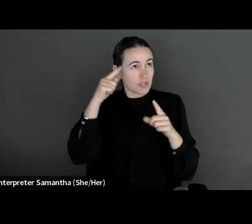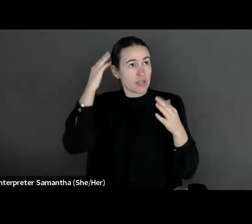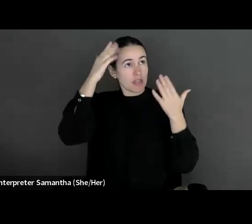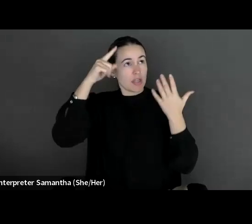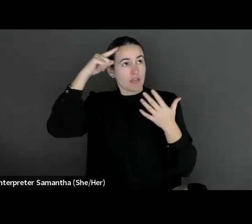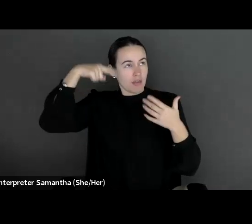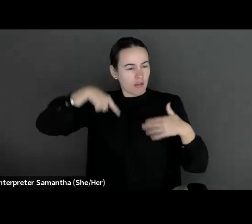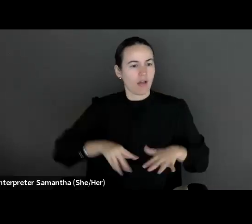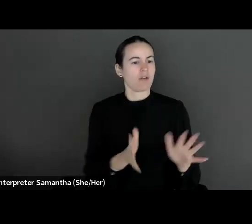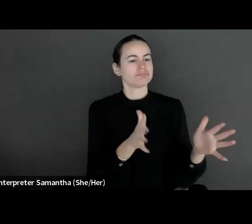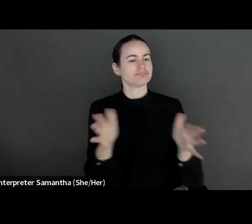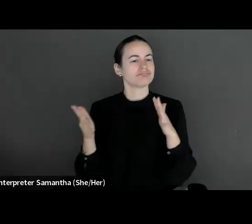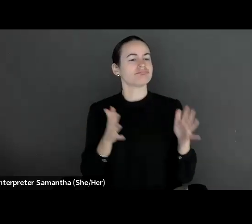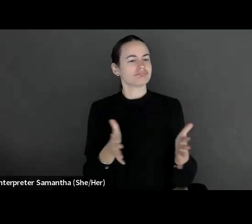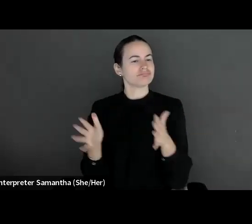signs.